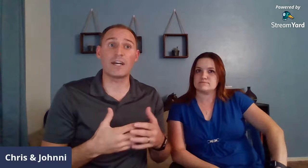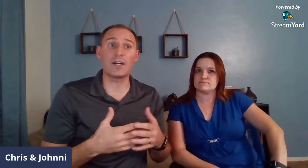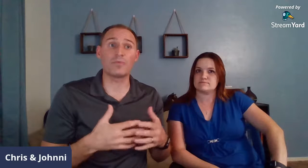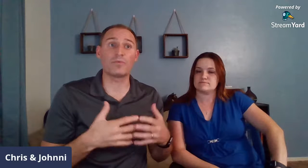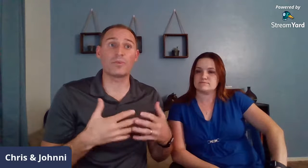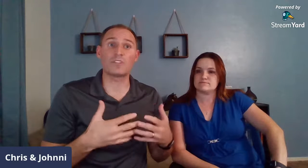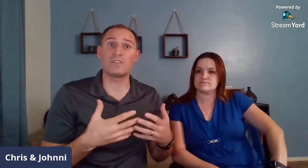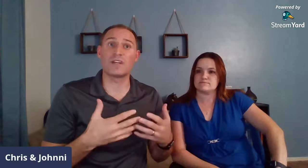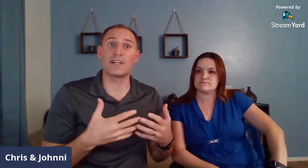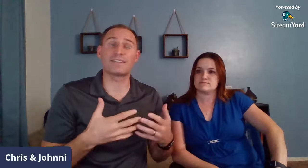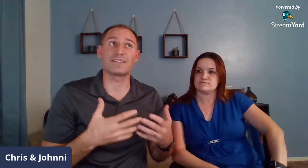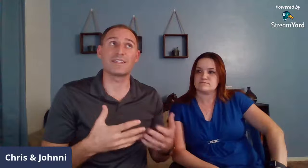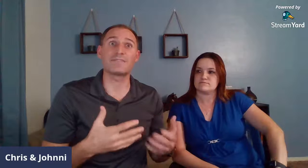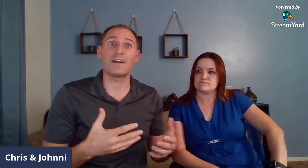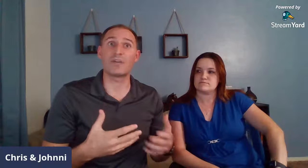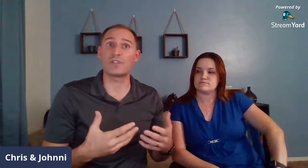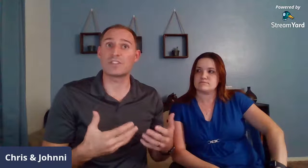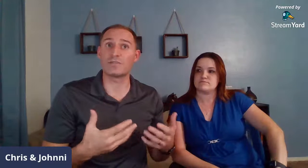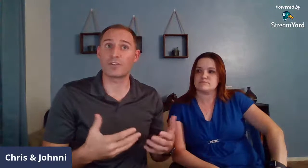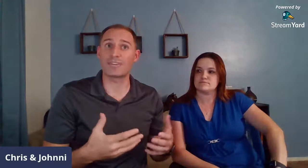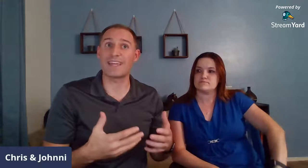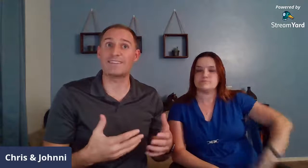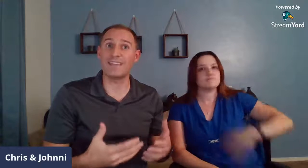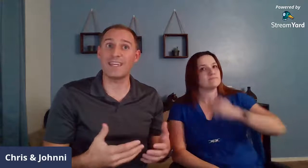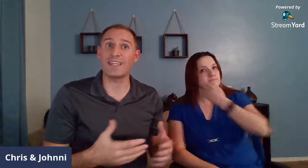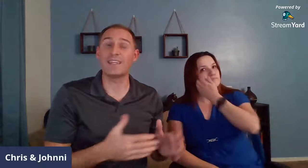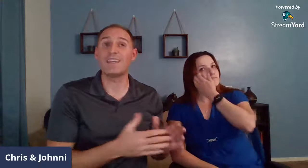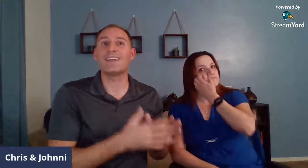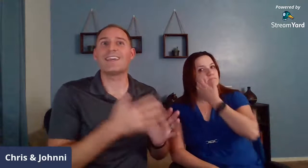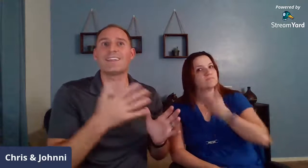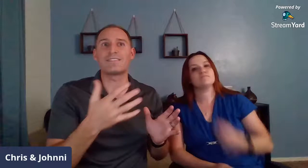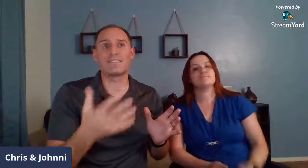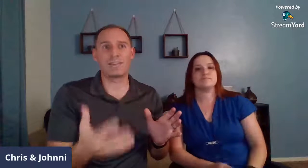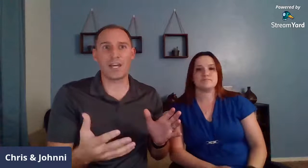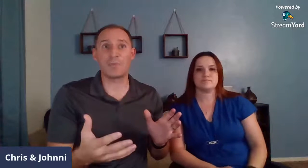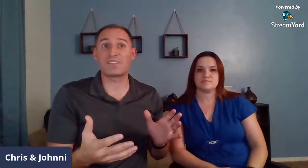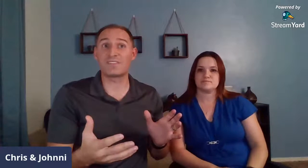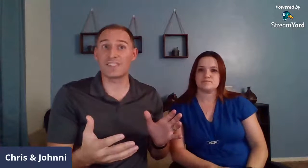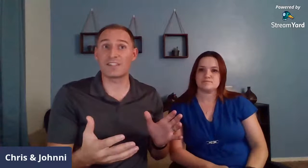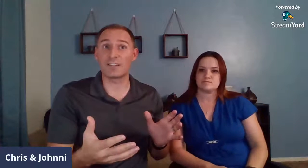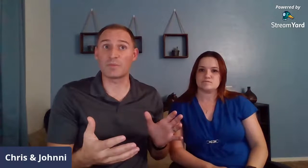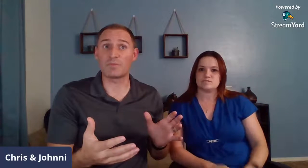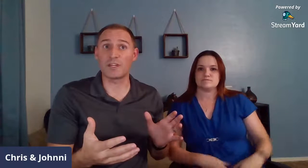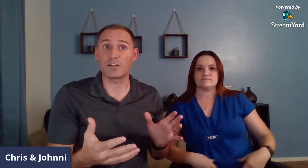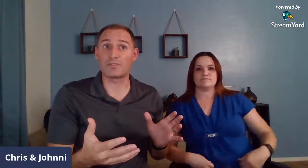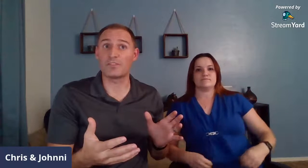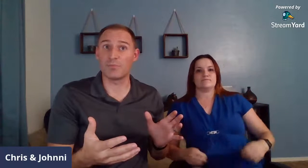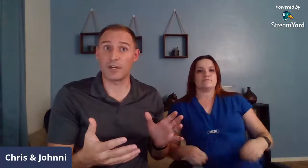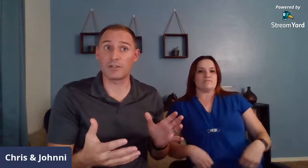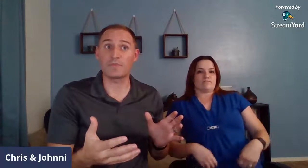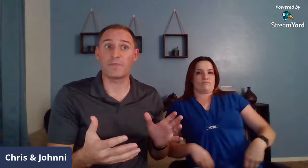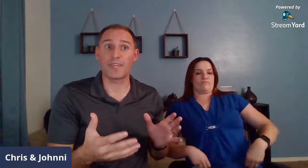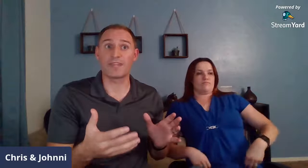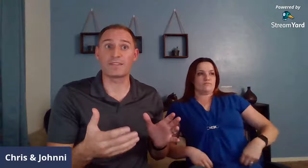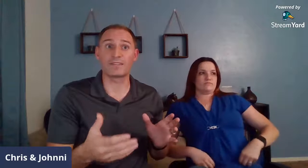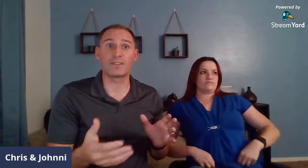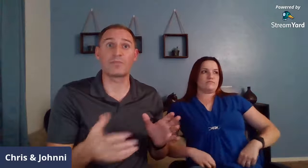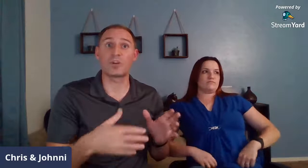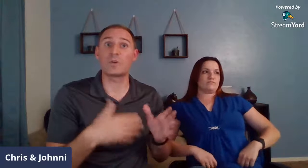help solidify what you've learned that day and help it stick a little bit better tomorrow. Mm-hmm. And the more we